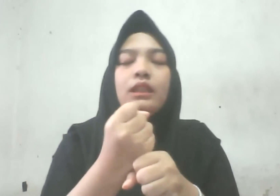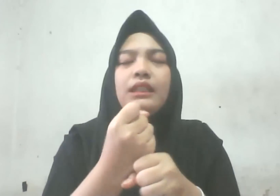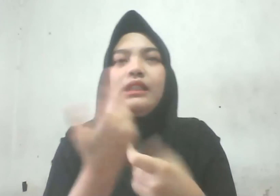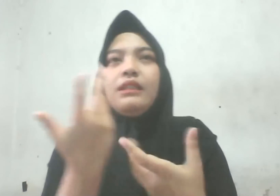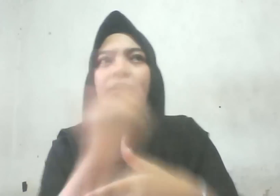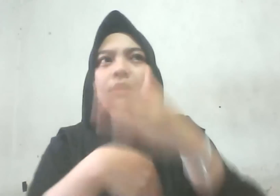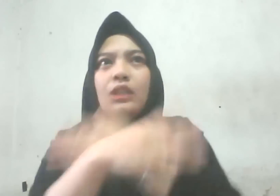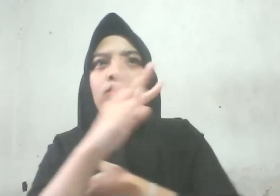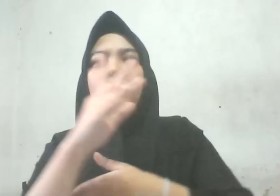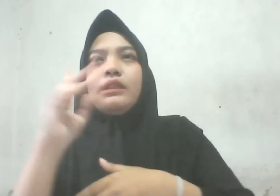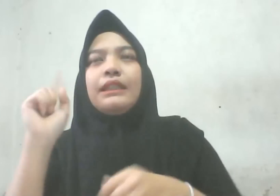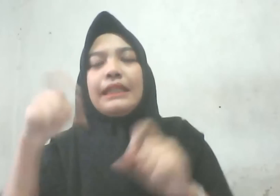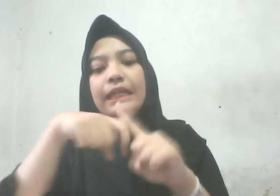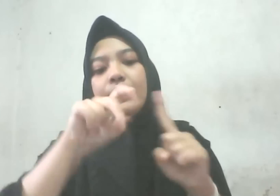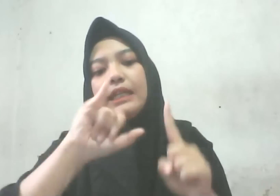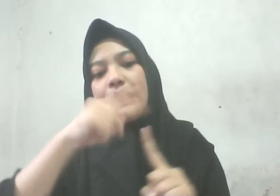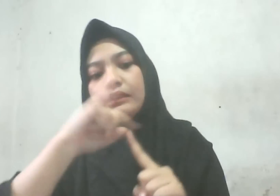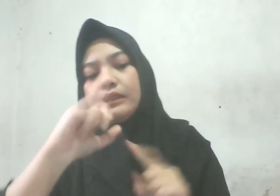starts with the assumption that disability